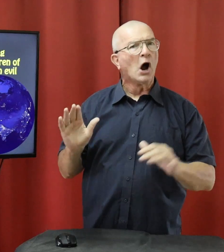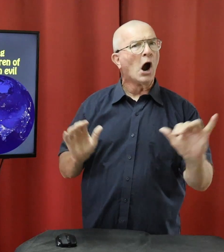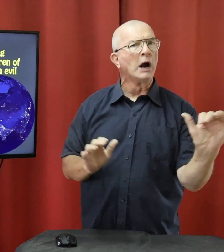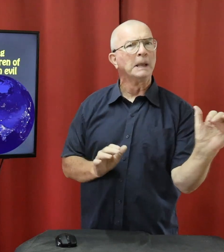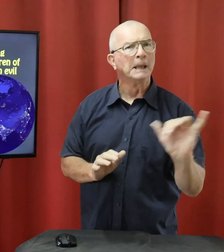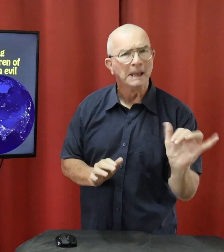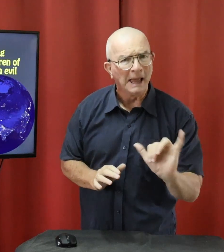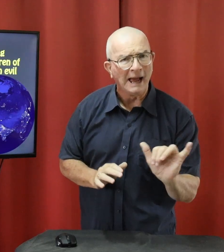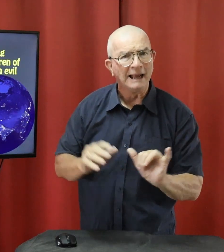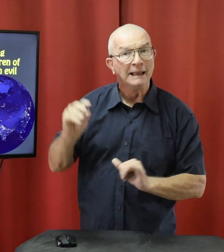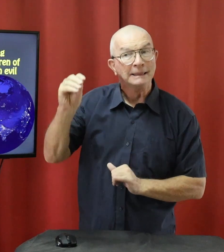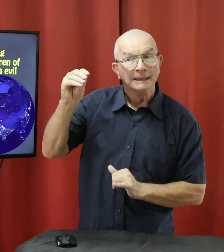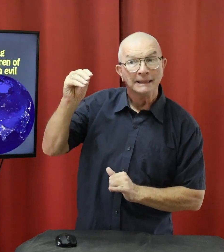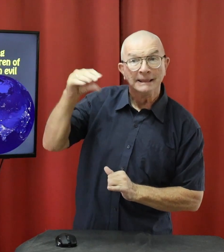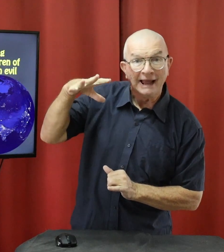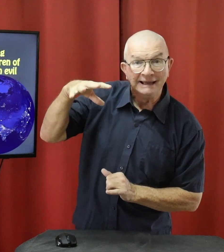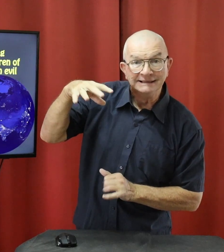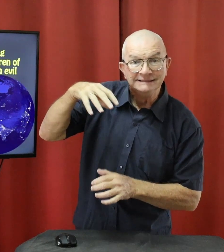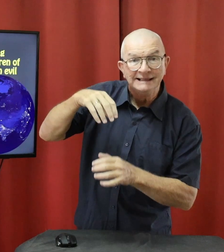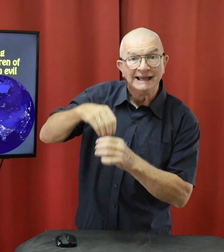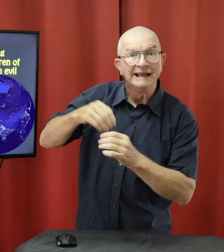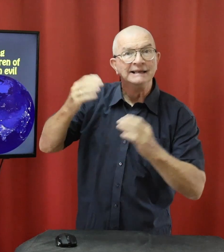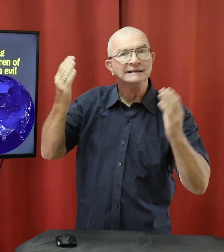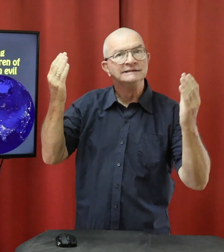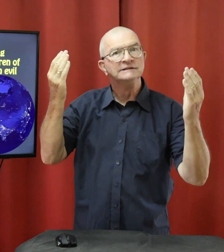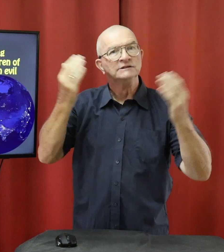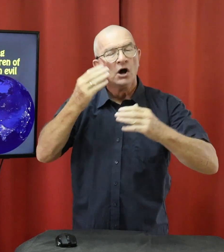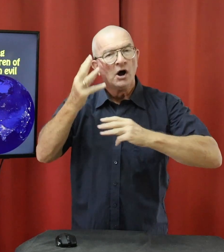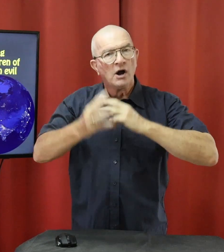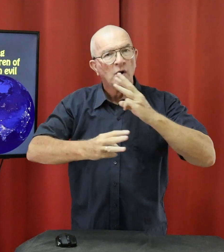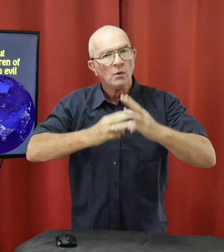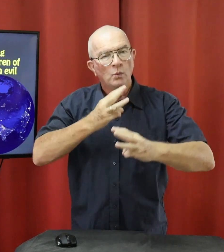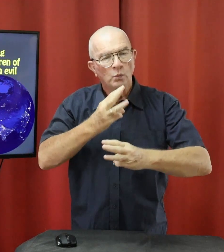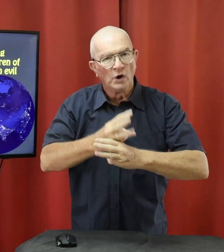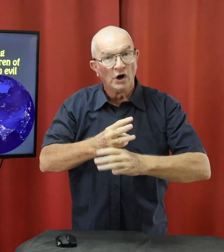Christians are like a light in a dark world.